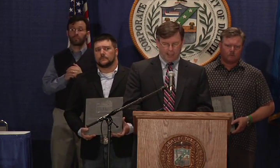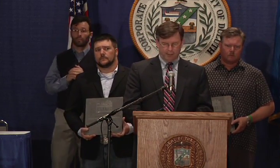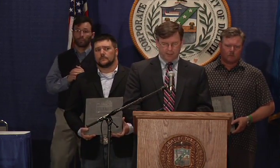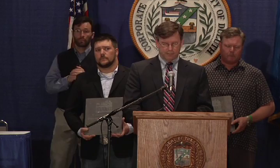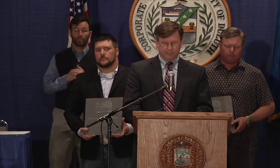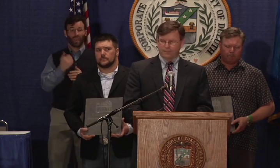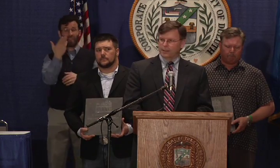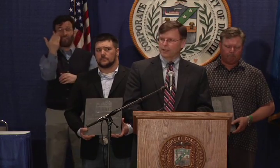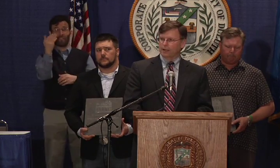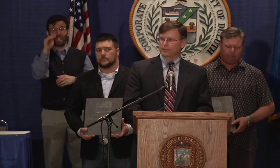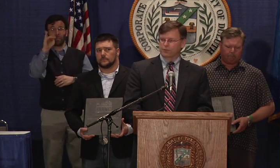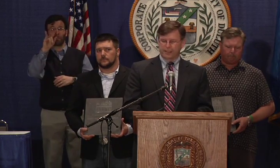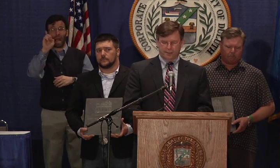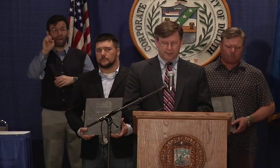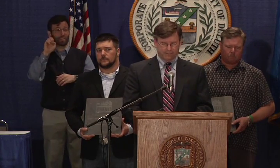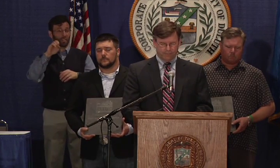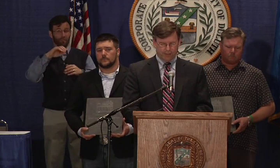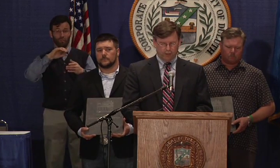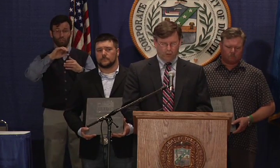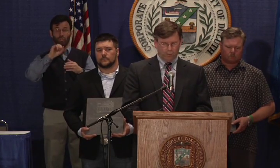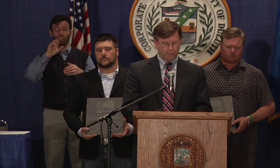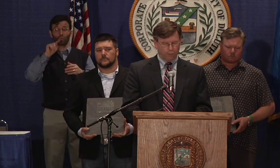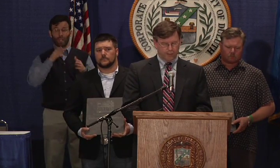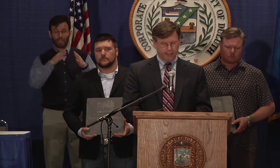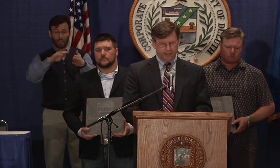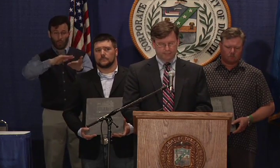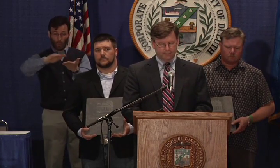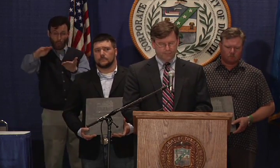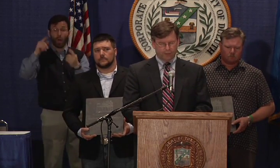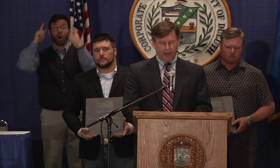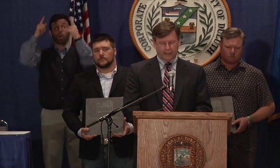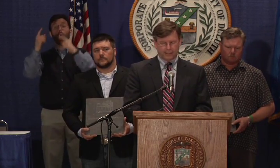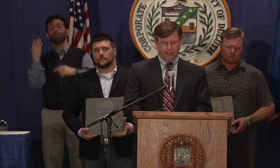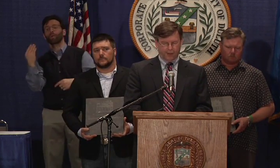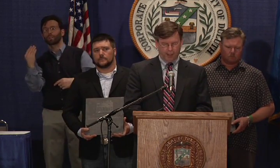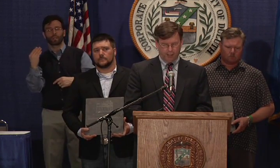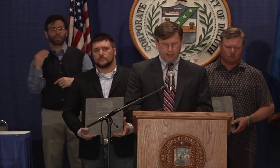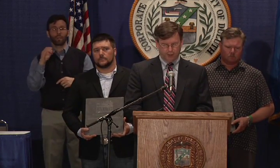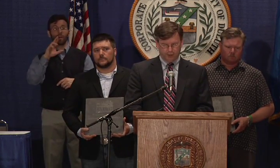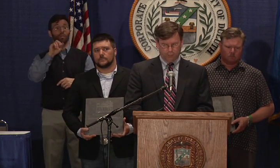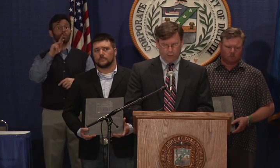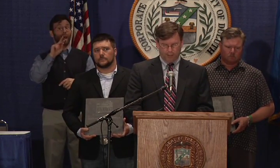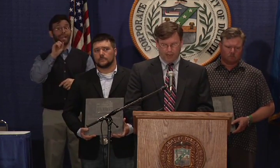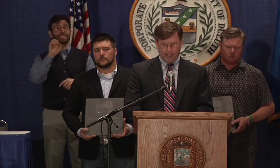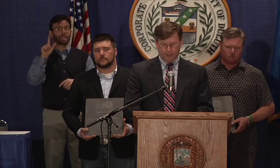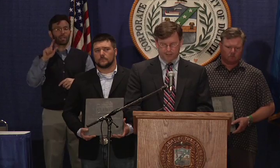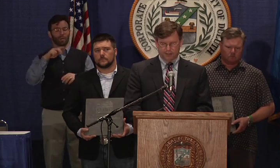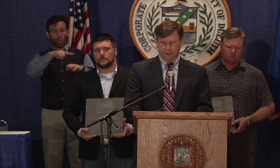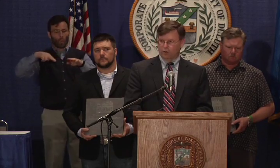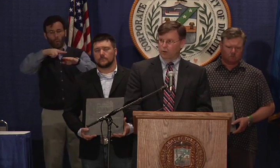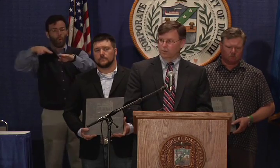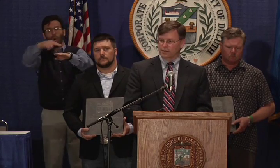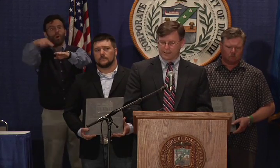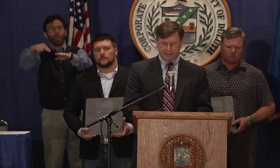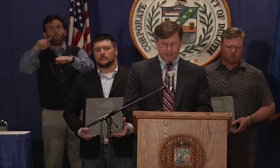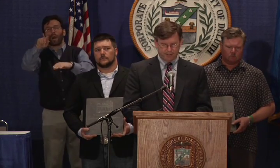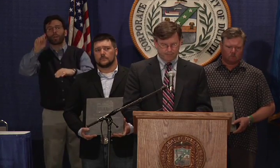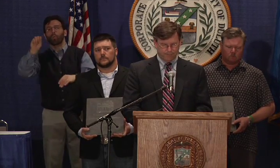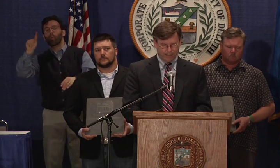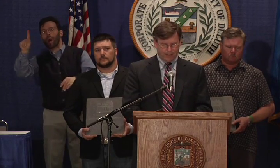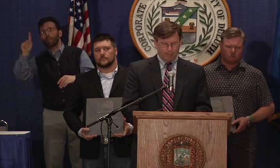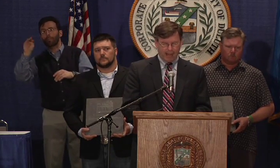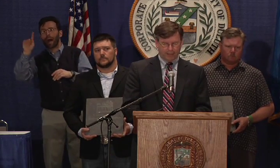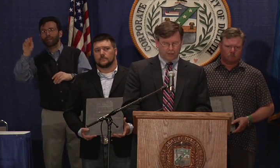15 miles of streets, the goal was 14. Crack sealed 101 miles, the goal was